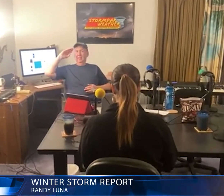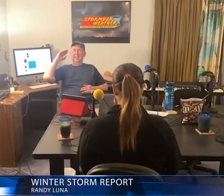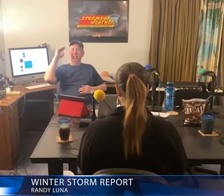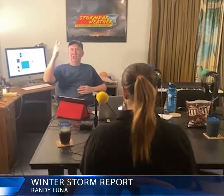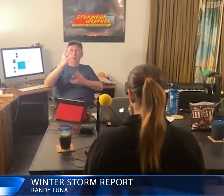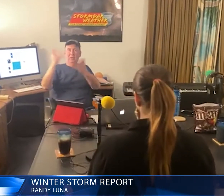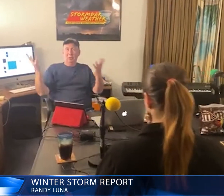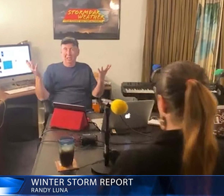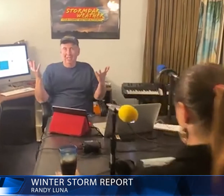Hello everyone.